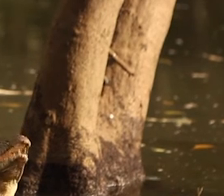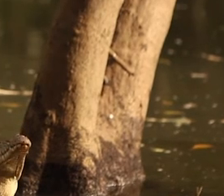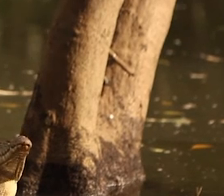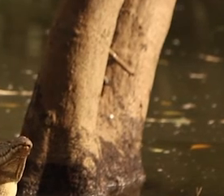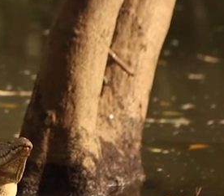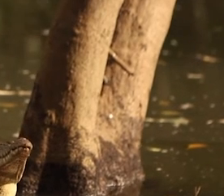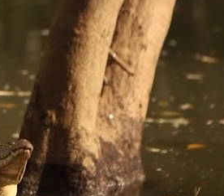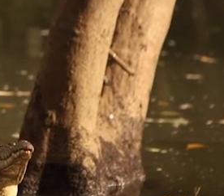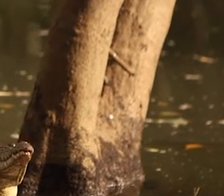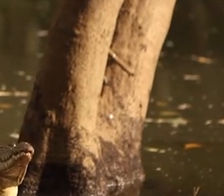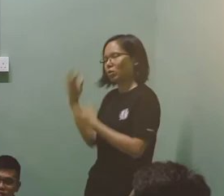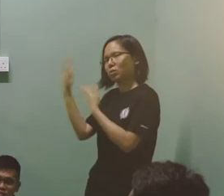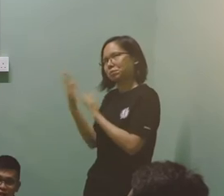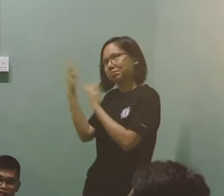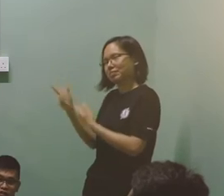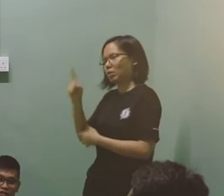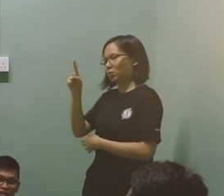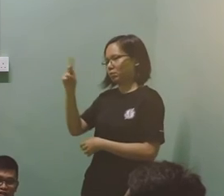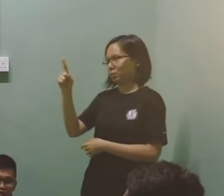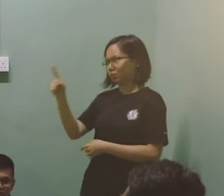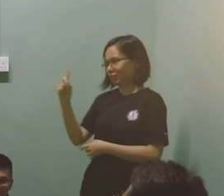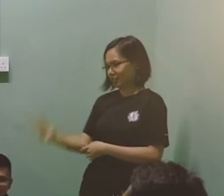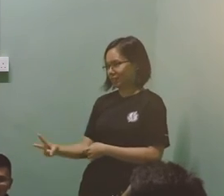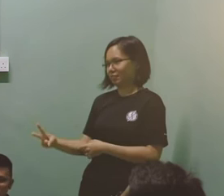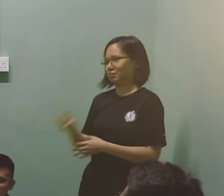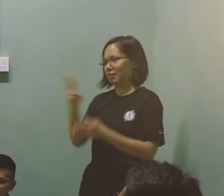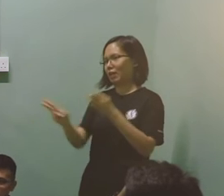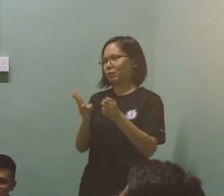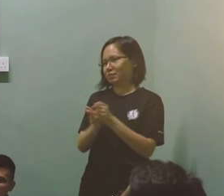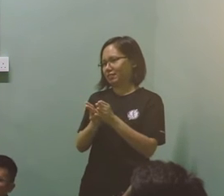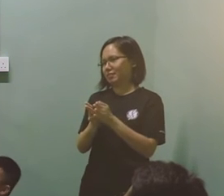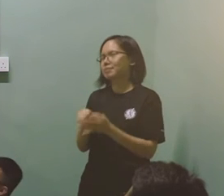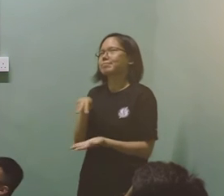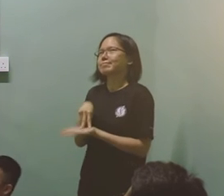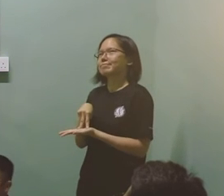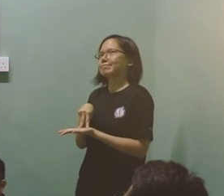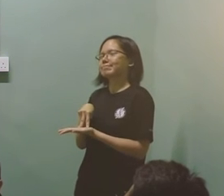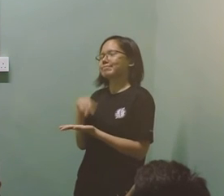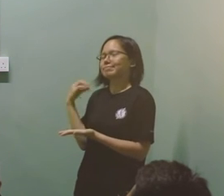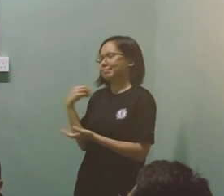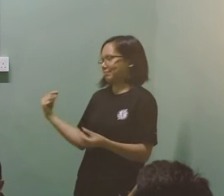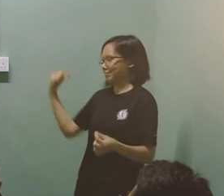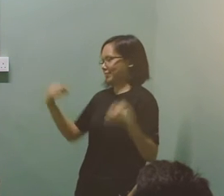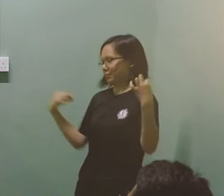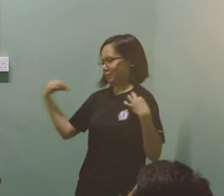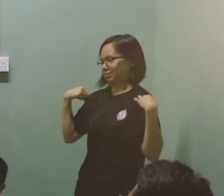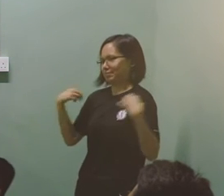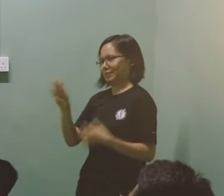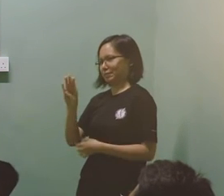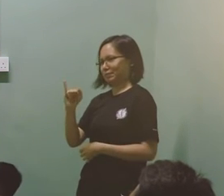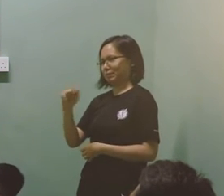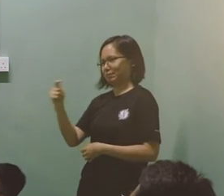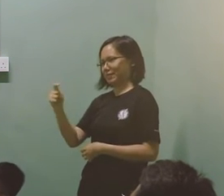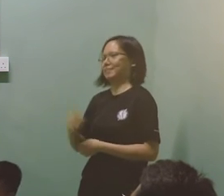way, I waited for like an hour and a half before this guy yawned. So I was just standing there with mosquitoes until this guy yawned. So anyway, when